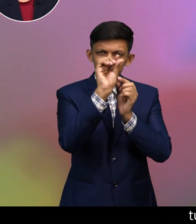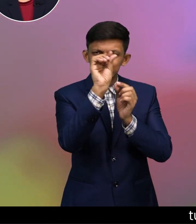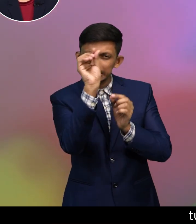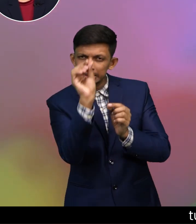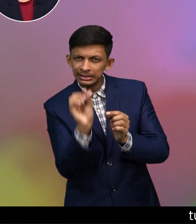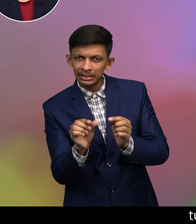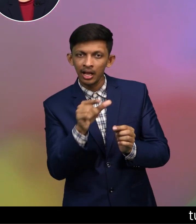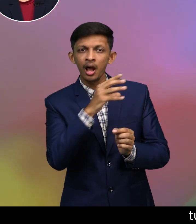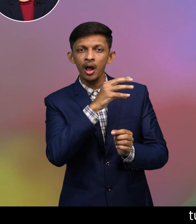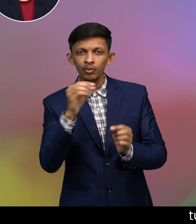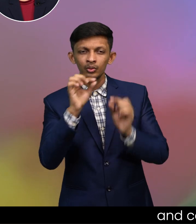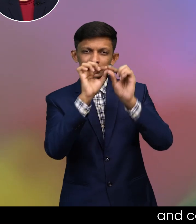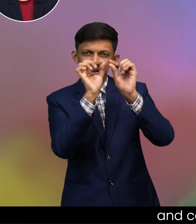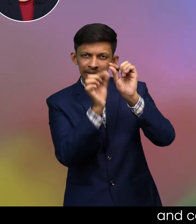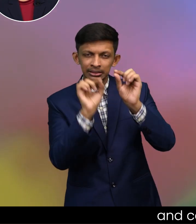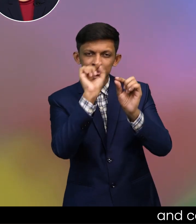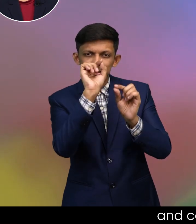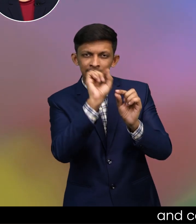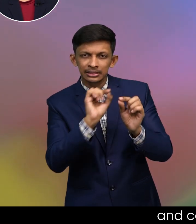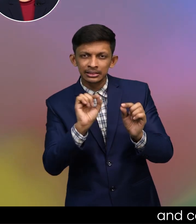tears.